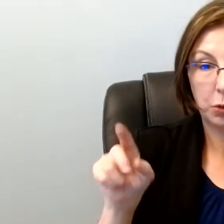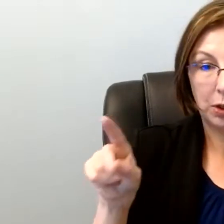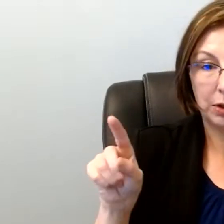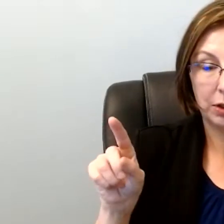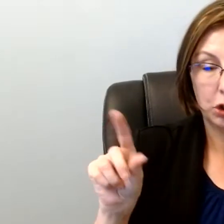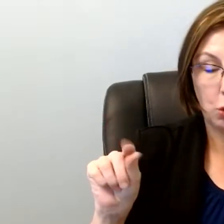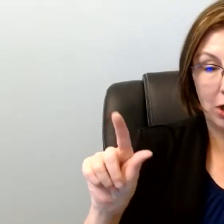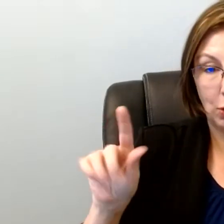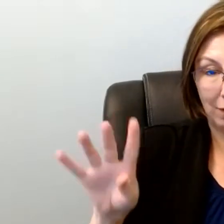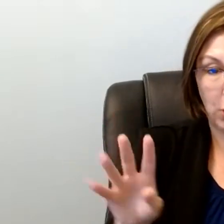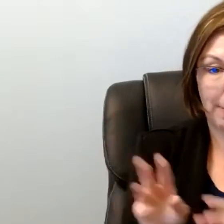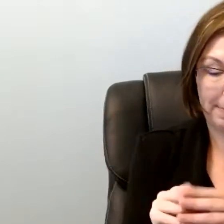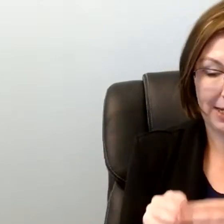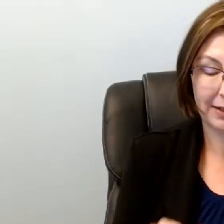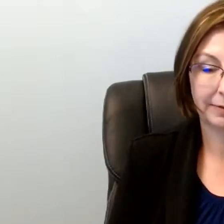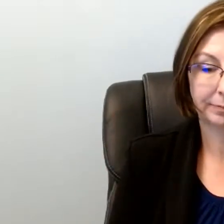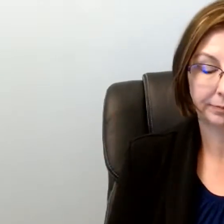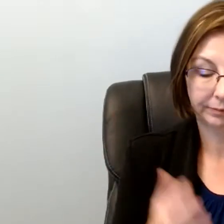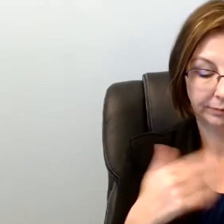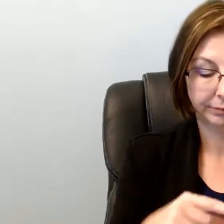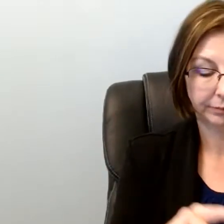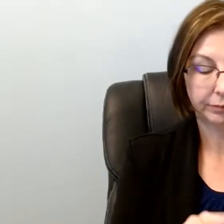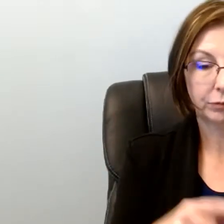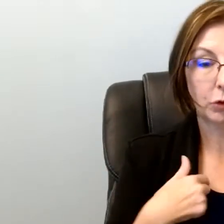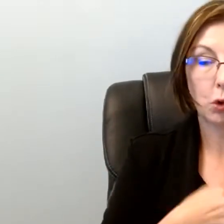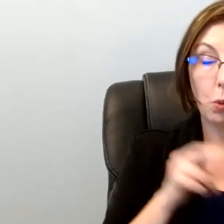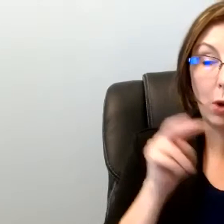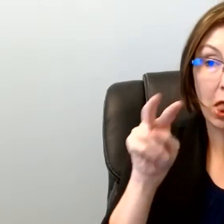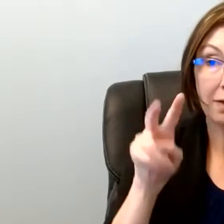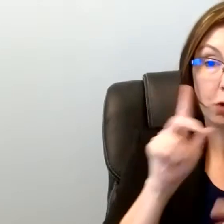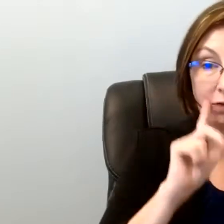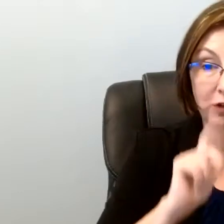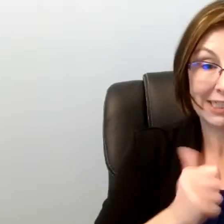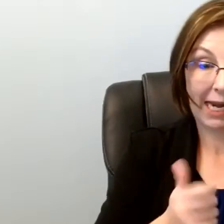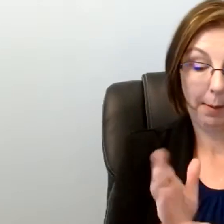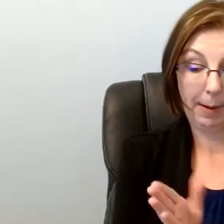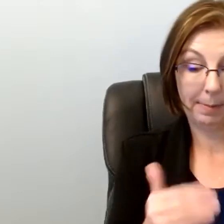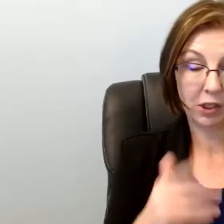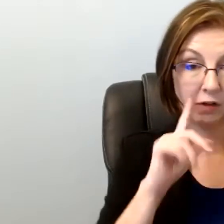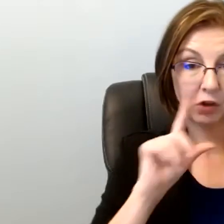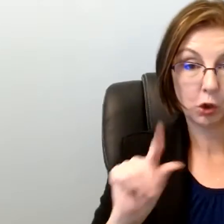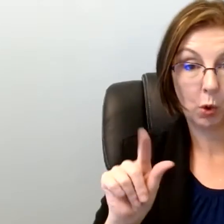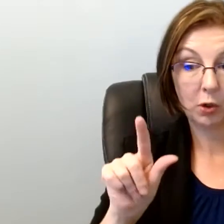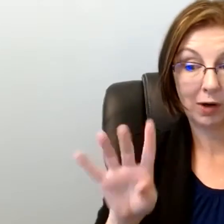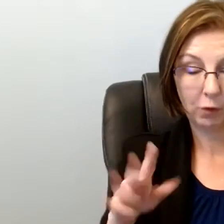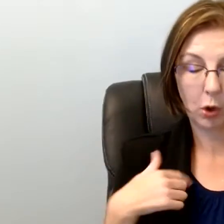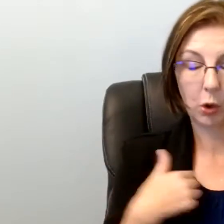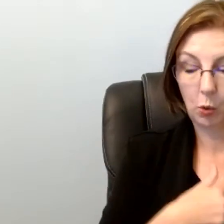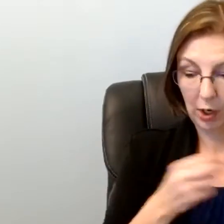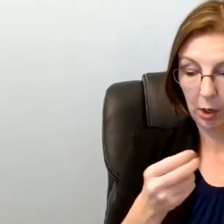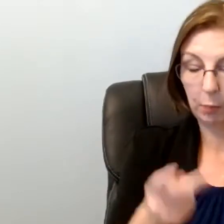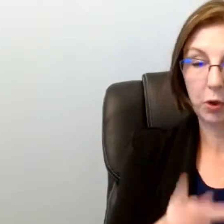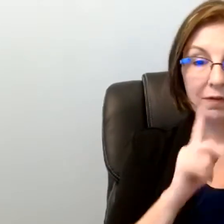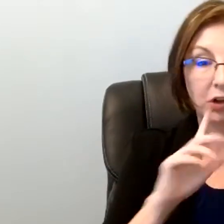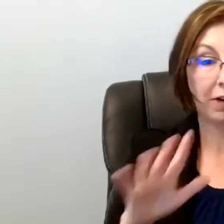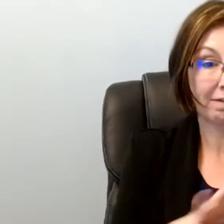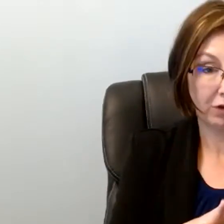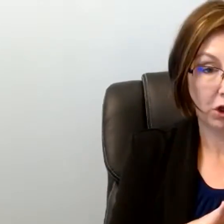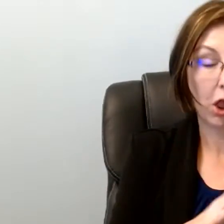we looked at the fiscal year 2024 budget. It has been approved for a full requested funding